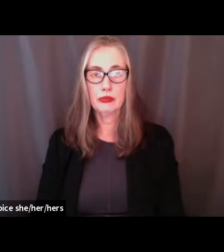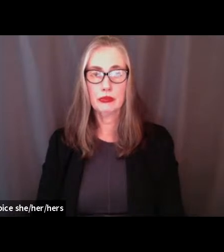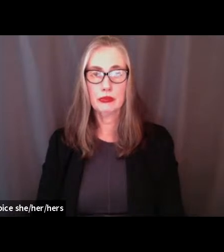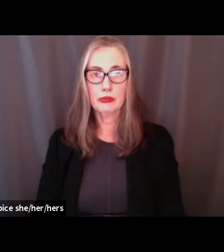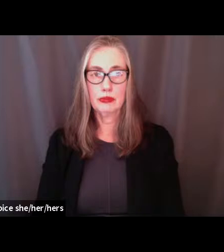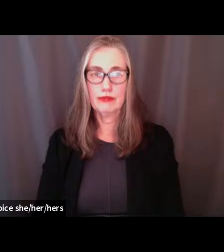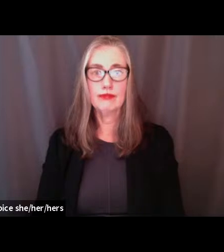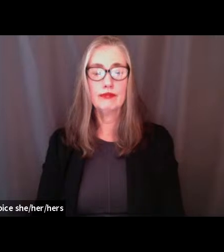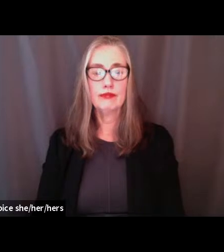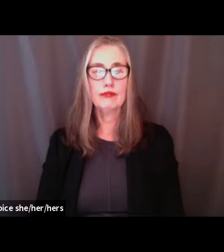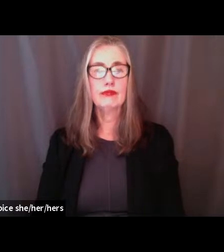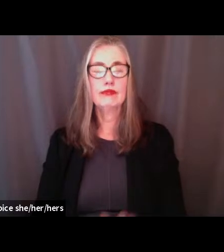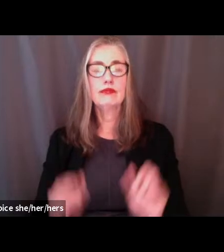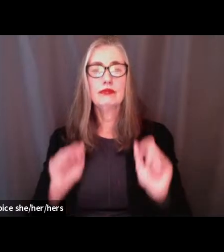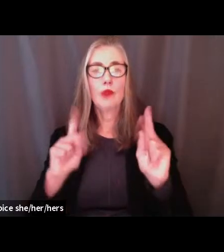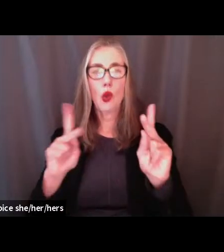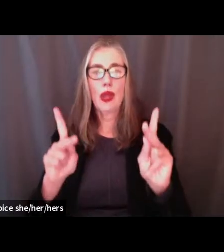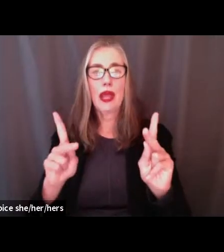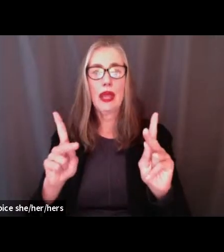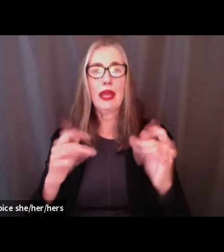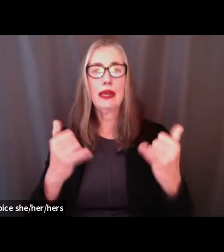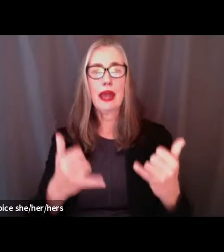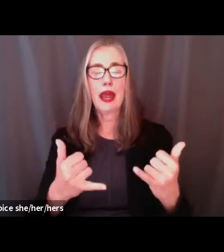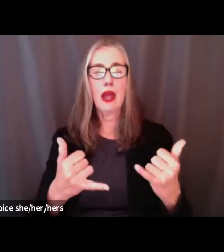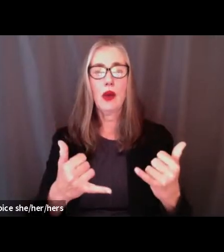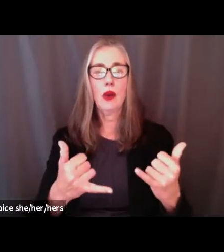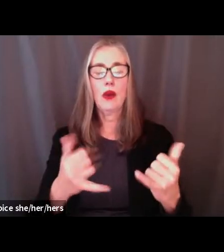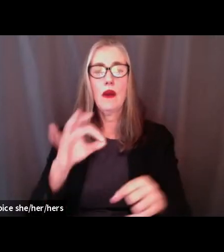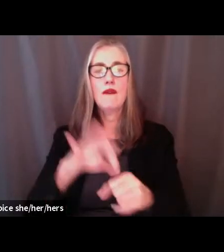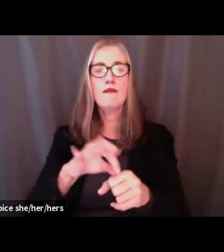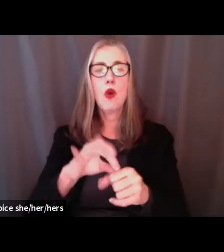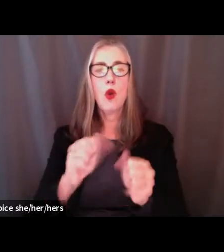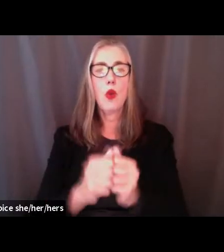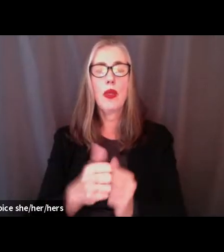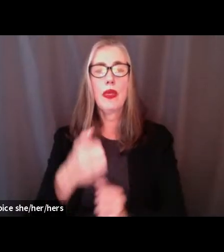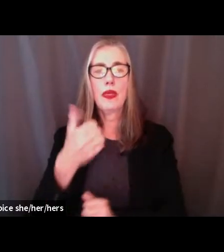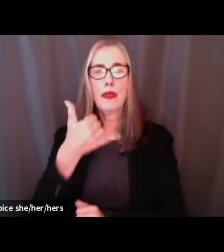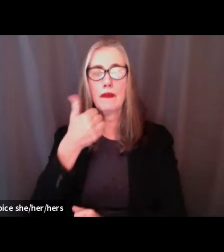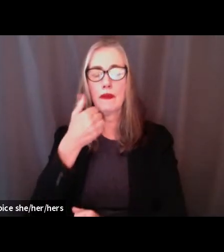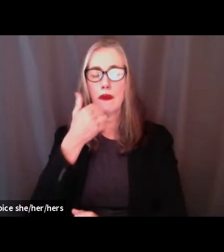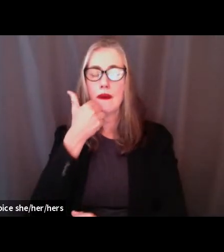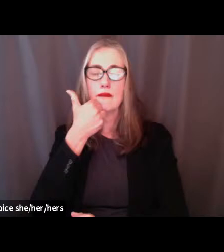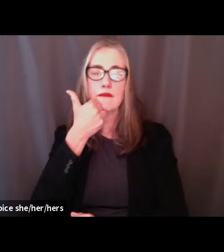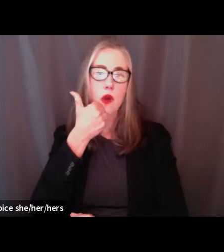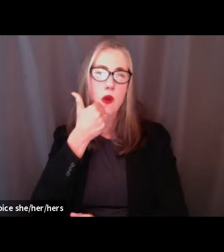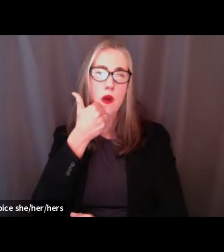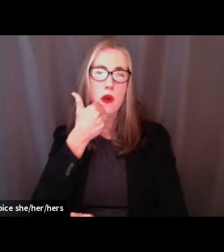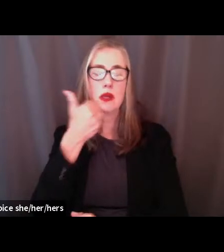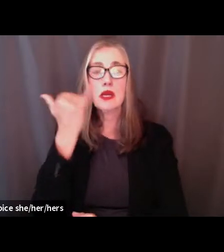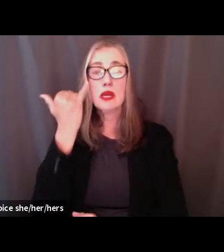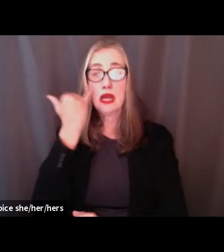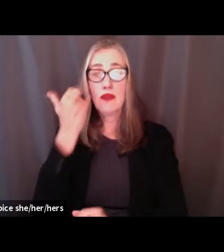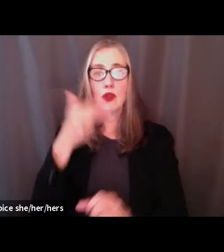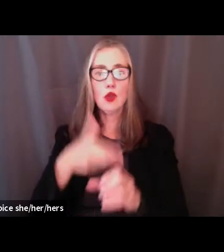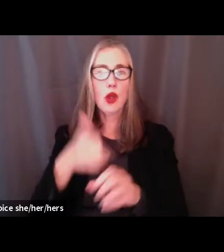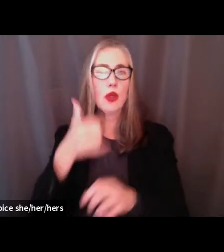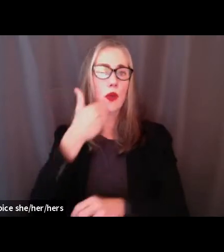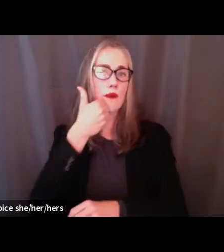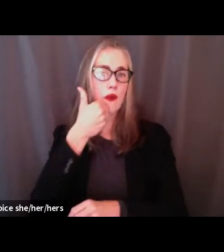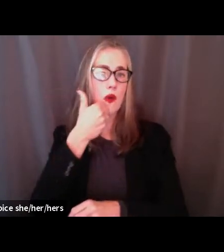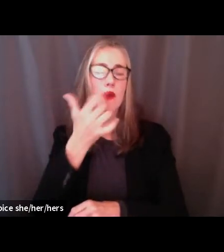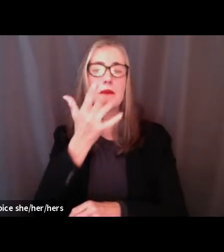Okay, let's move to phone votes. All those in favor of upholding, if you're joining by phone, all those in favor